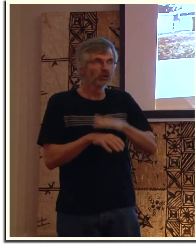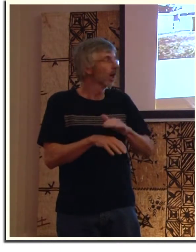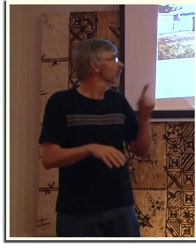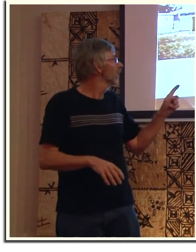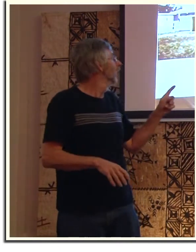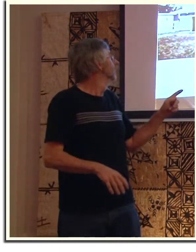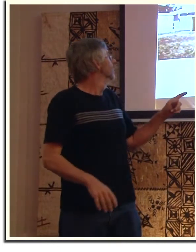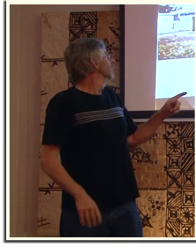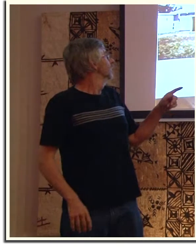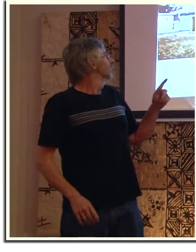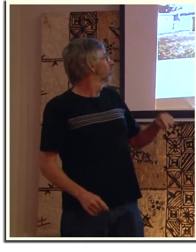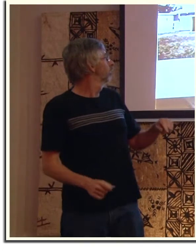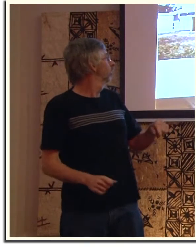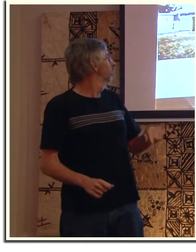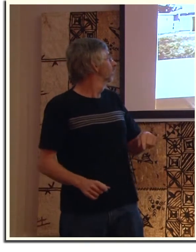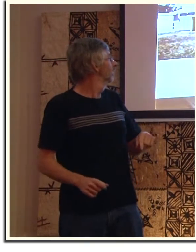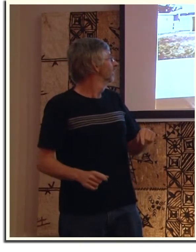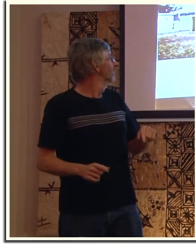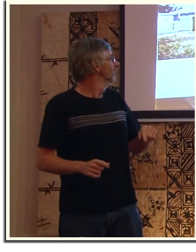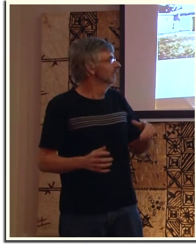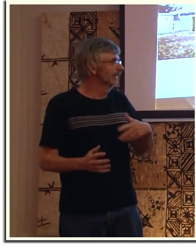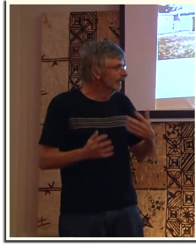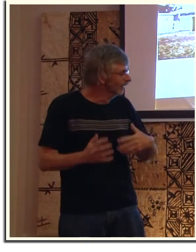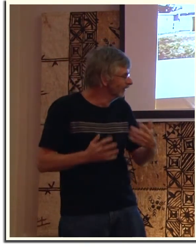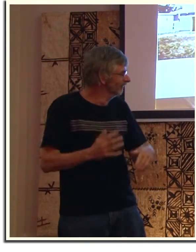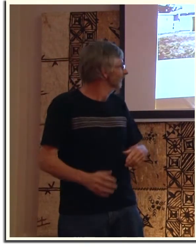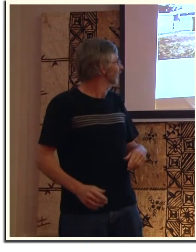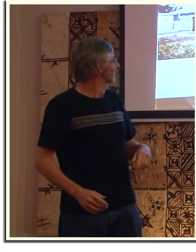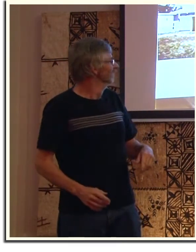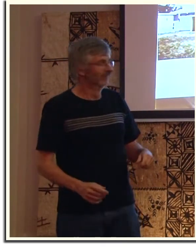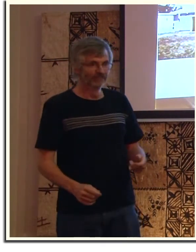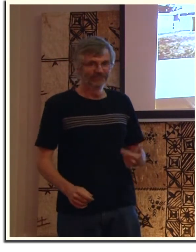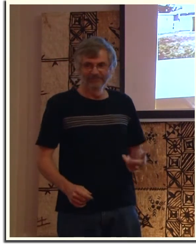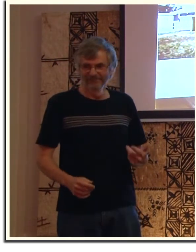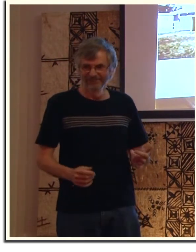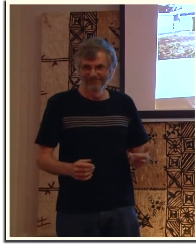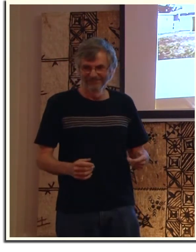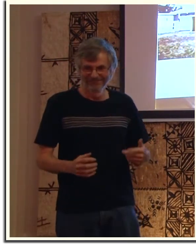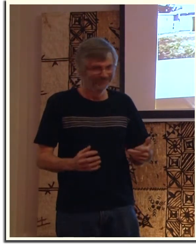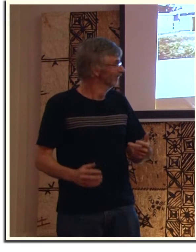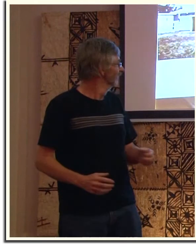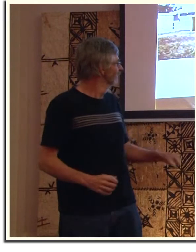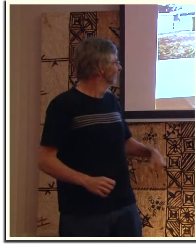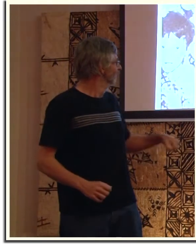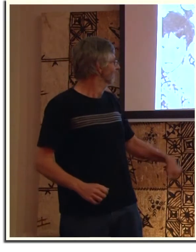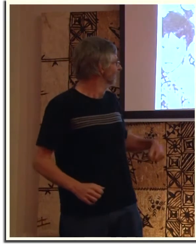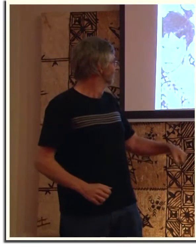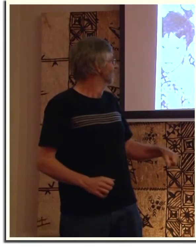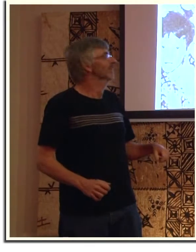us because we all signed together and we did lots of talking and playing together. Oh, this is the next slide. Come on, come